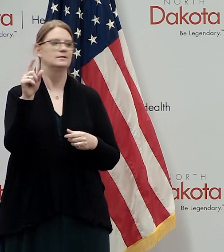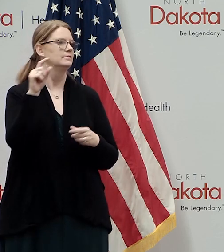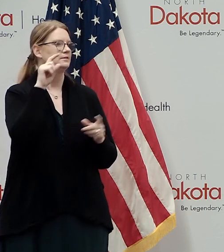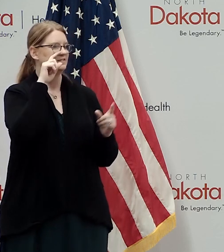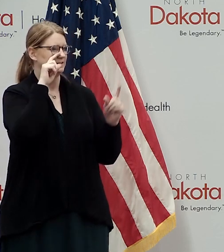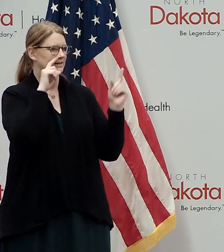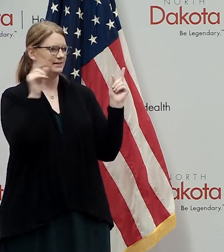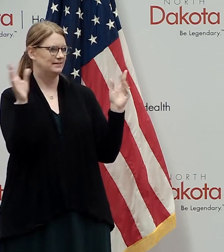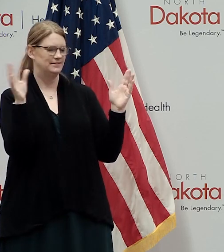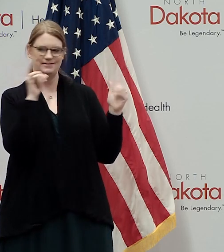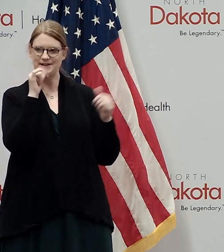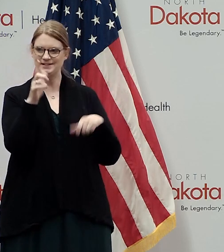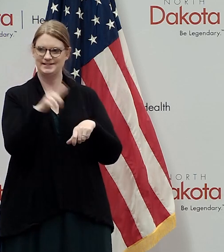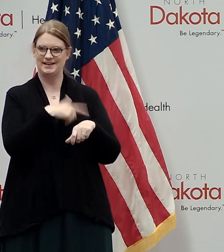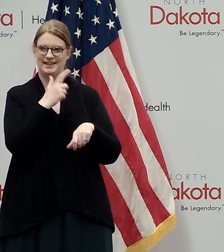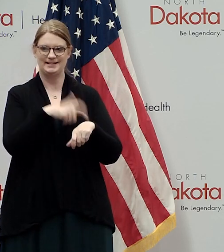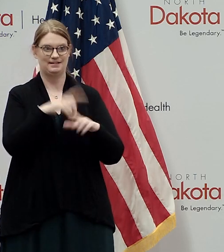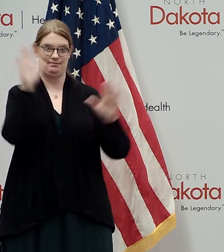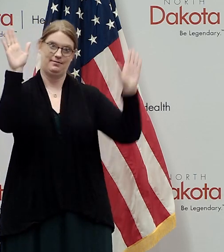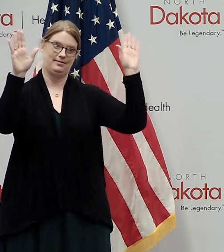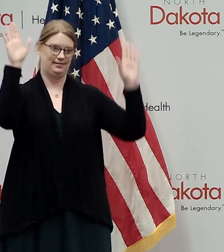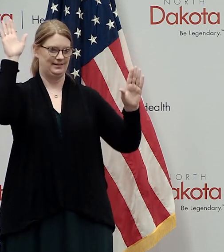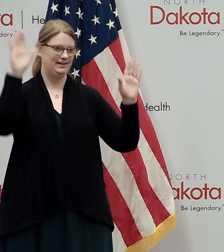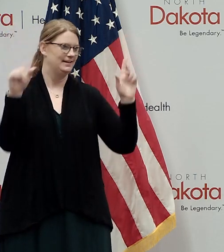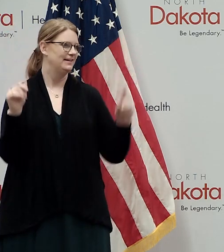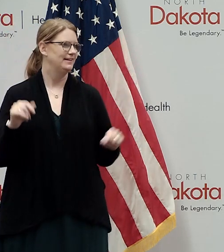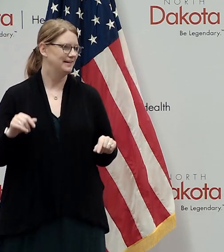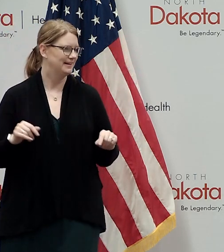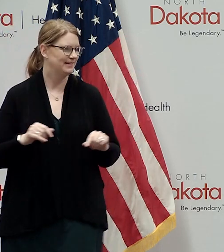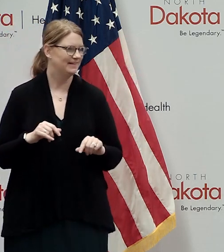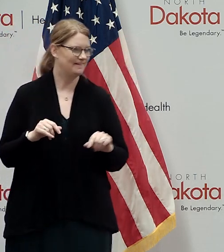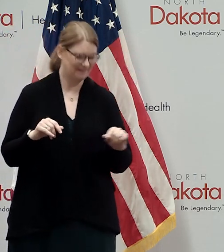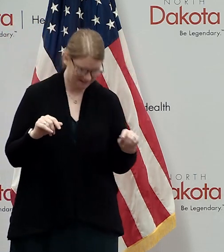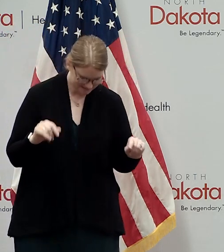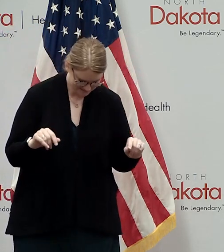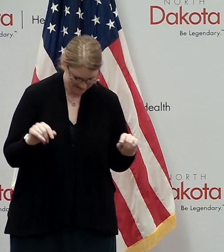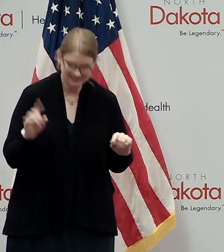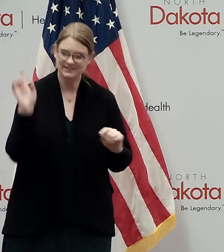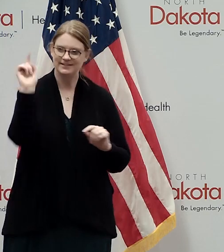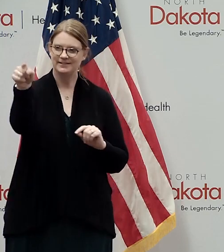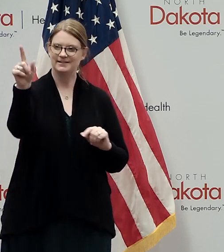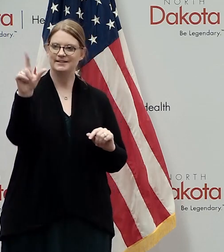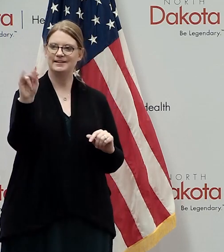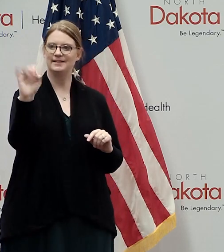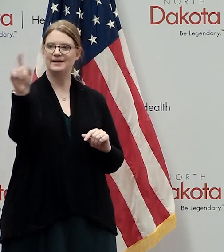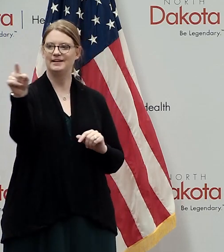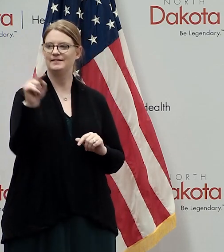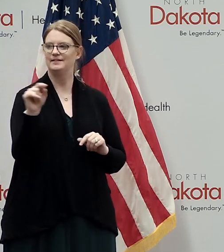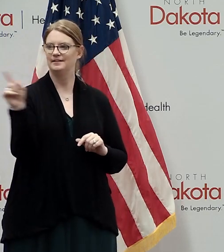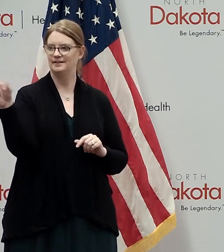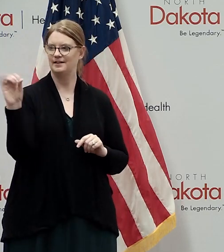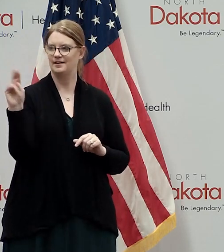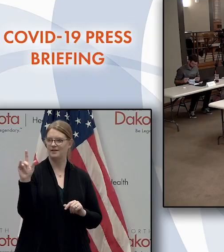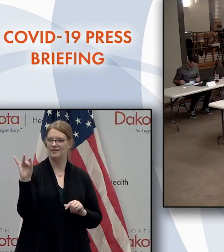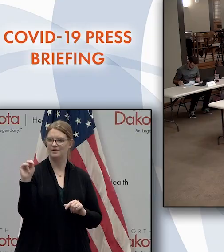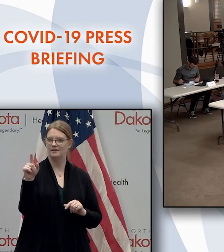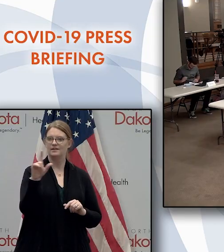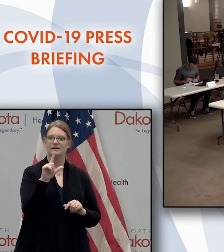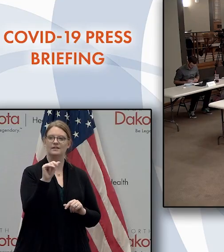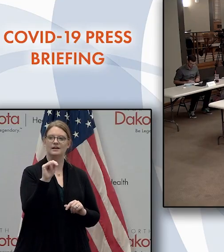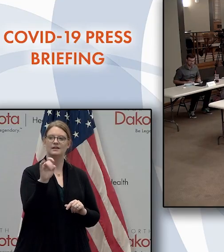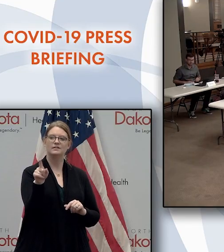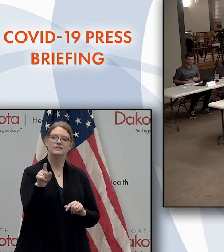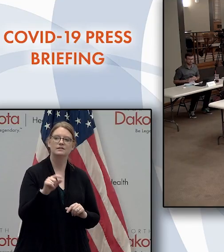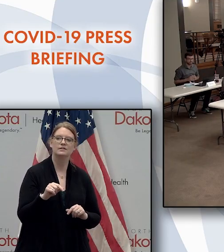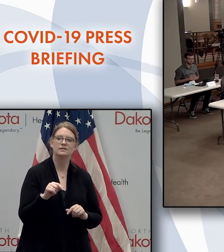I haven't done this in a long time where I saw hands raised in the audience and I get to pick on them. We'll go there and then we'll go online. Okay. Will there be